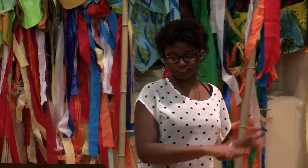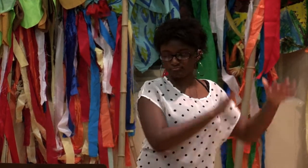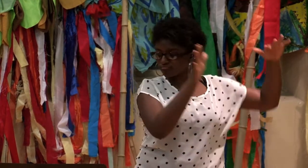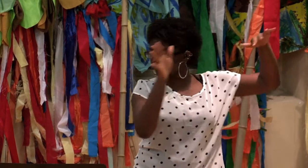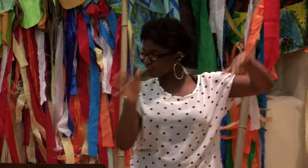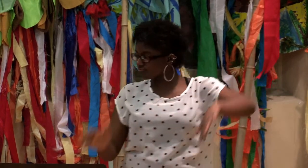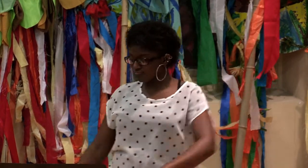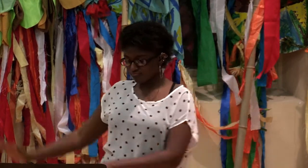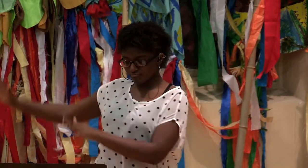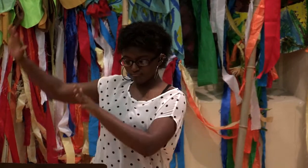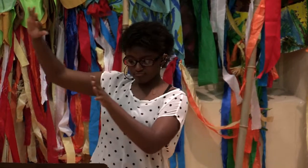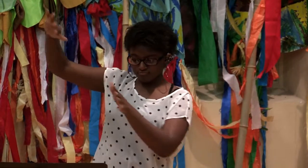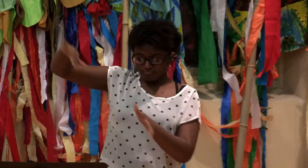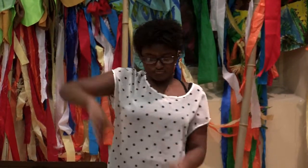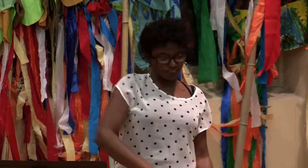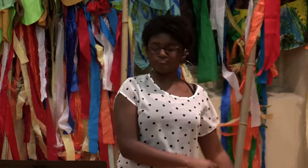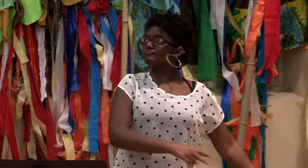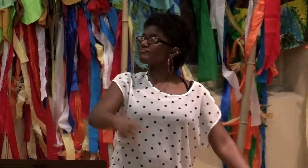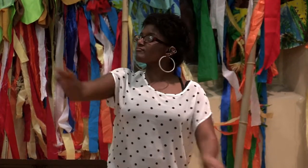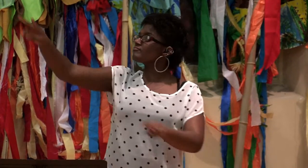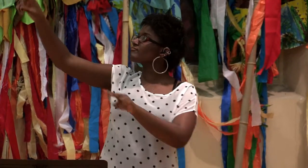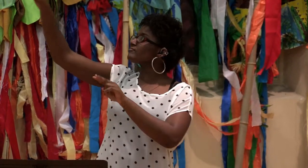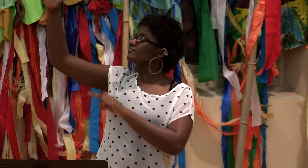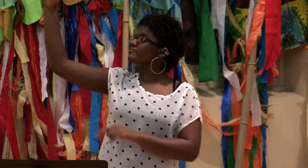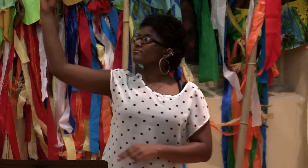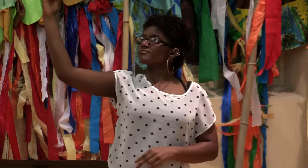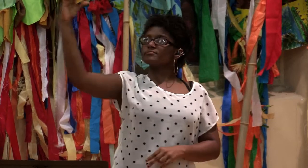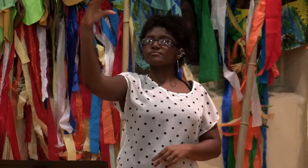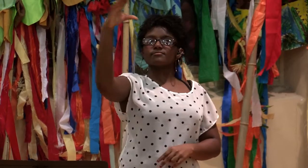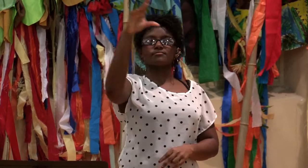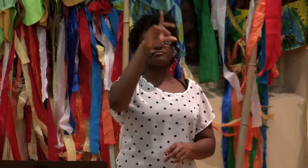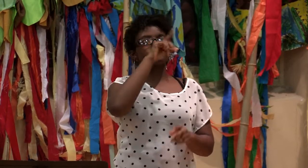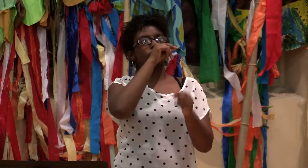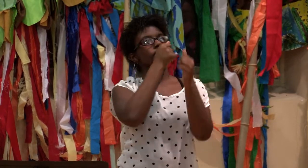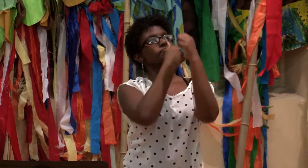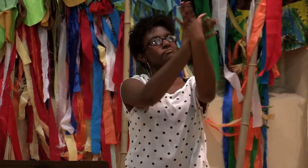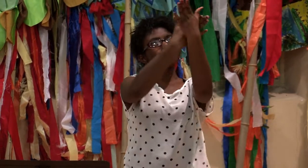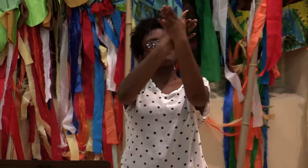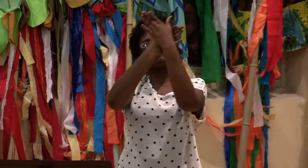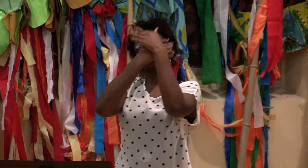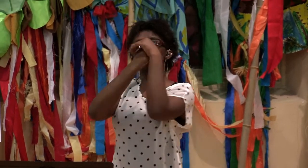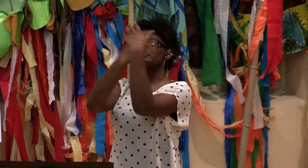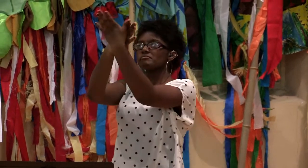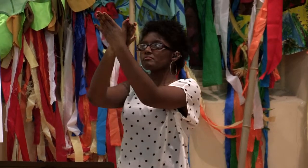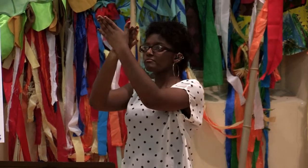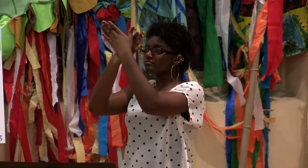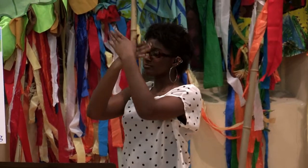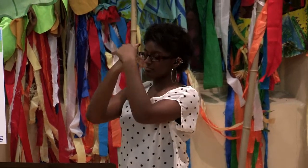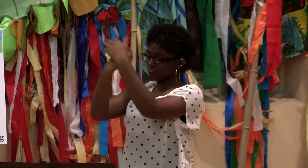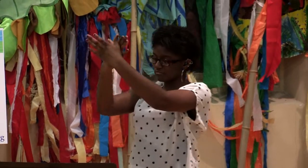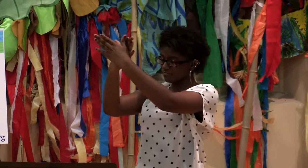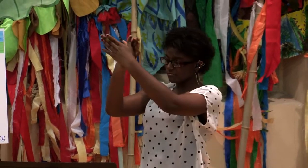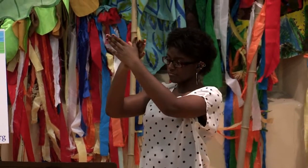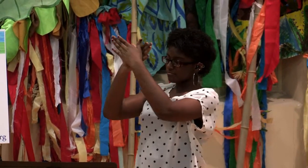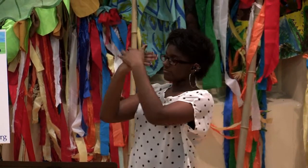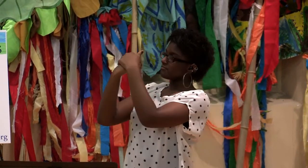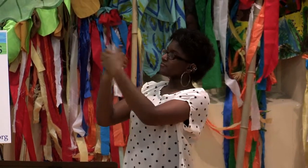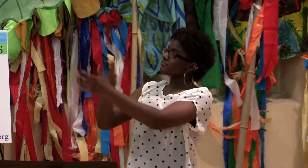I stand on the ocean ledge, look up at the sun and birds flying.